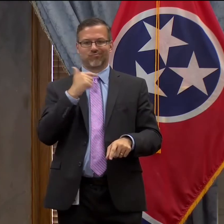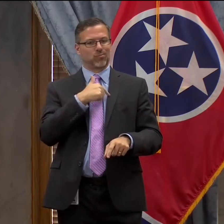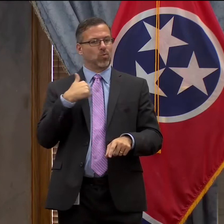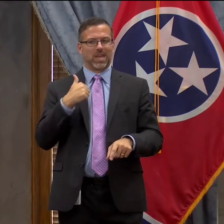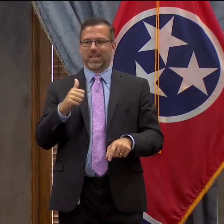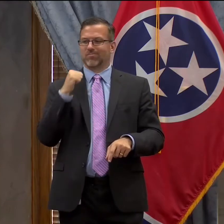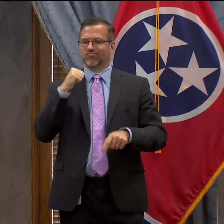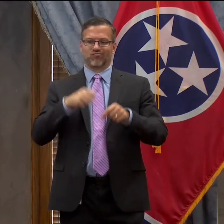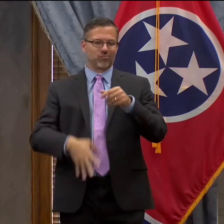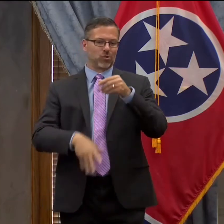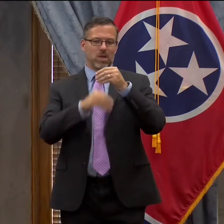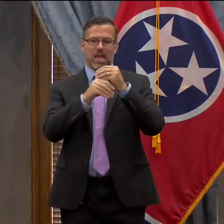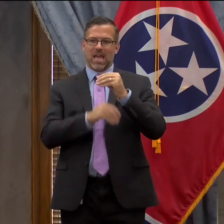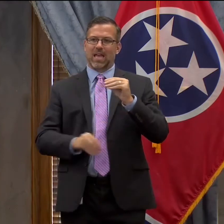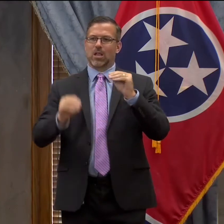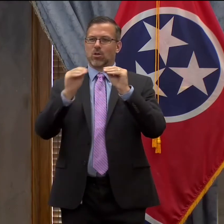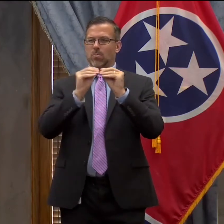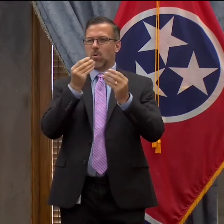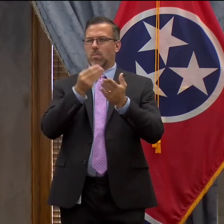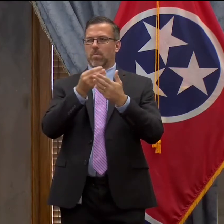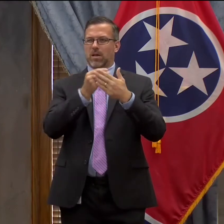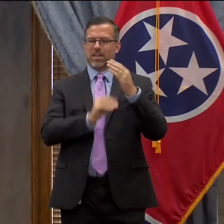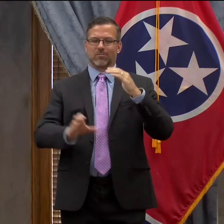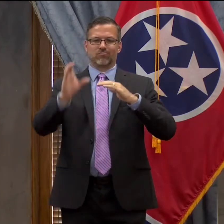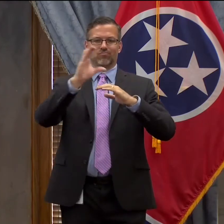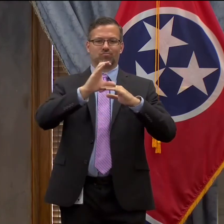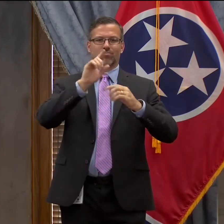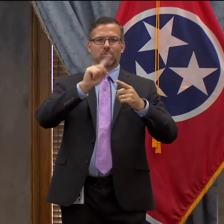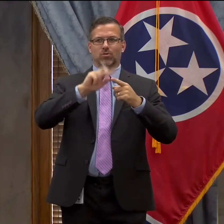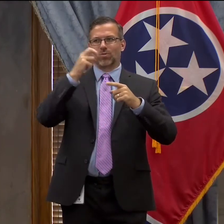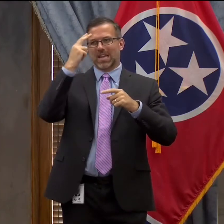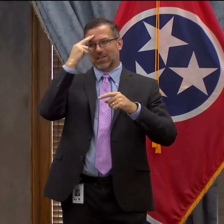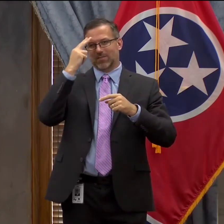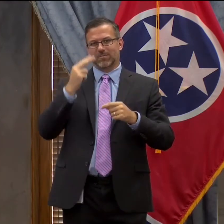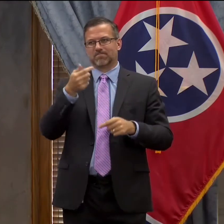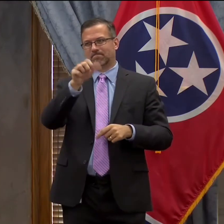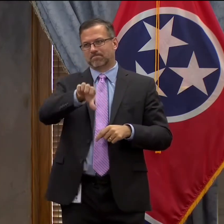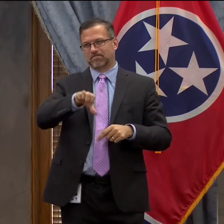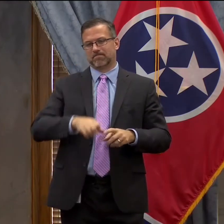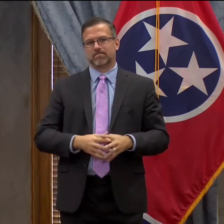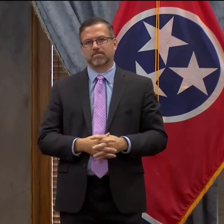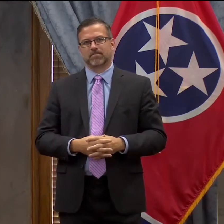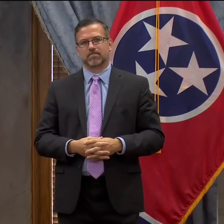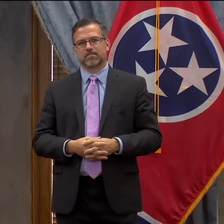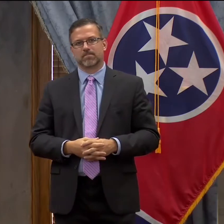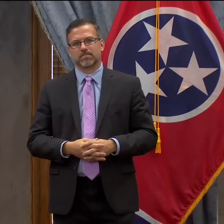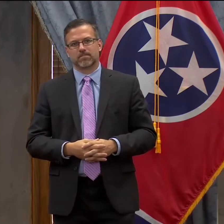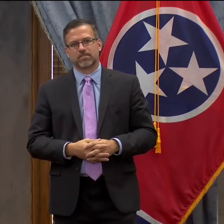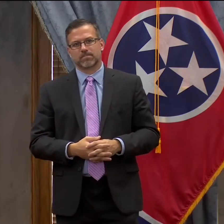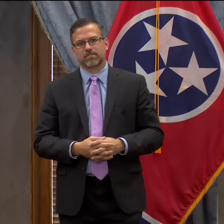funding to Metro Nashville per his request.